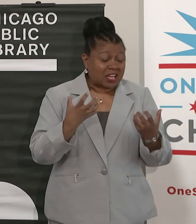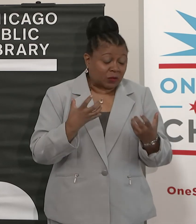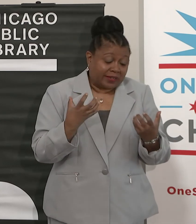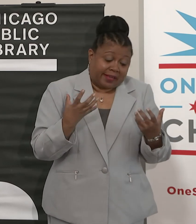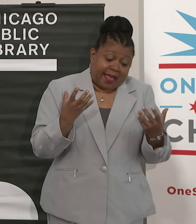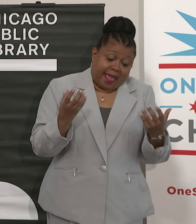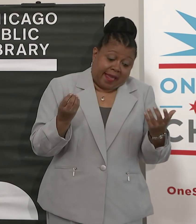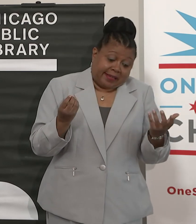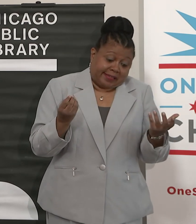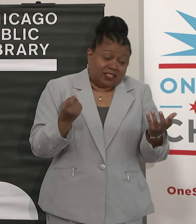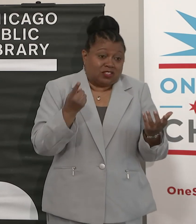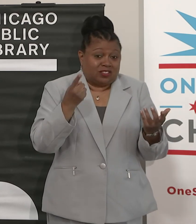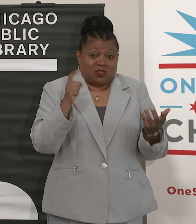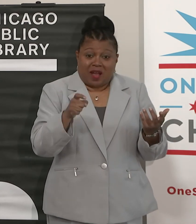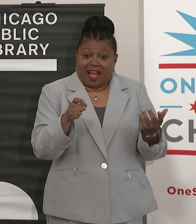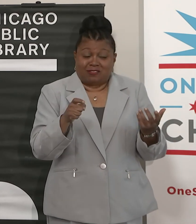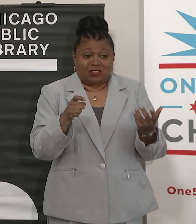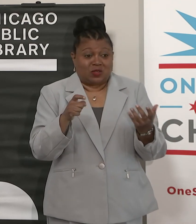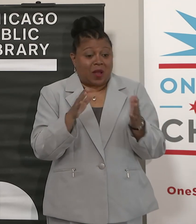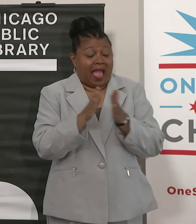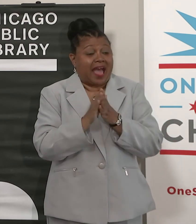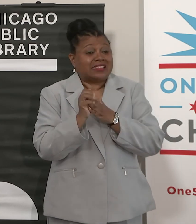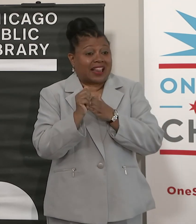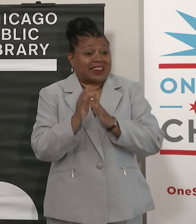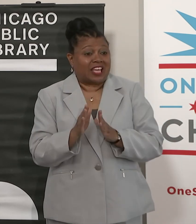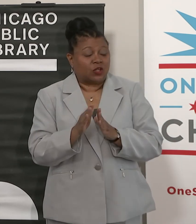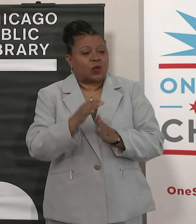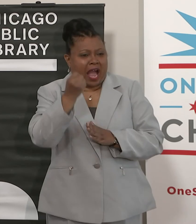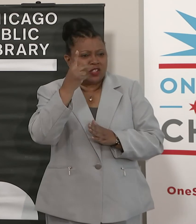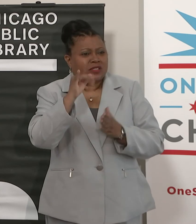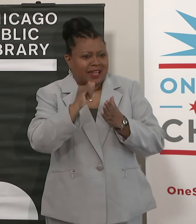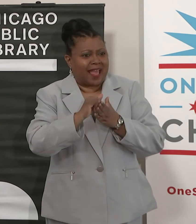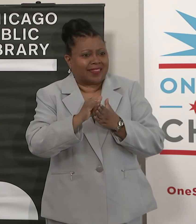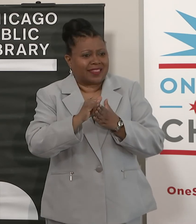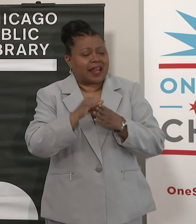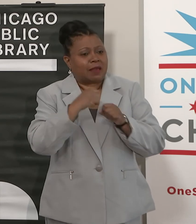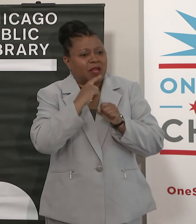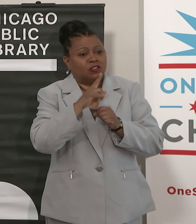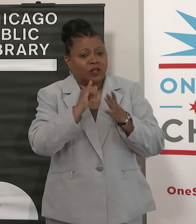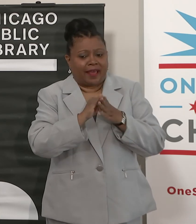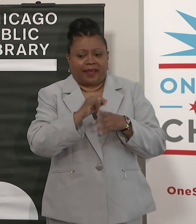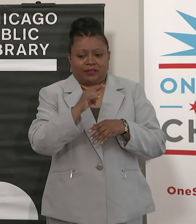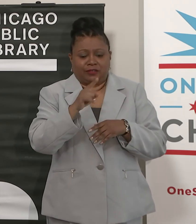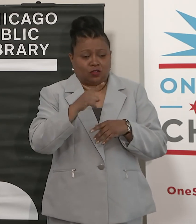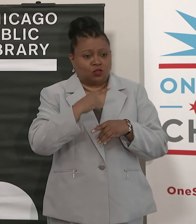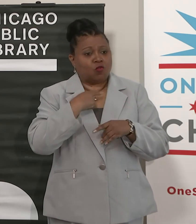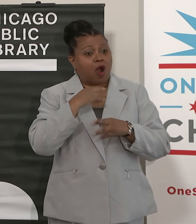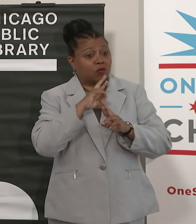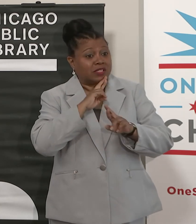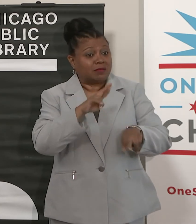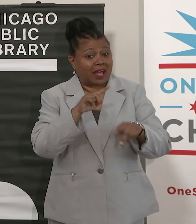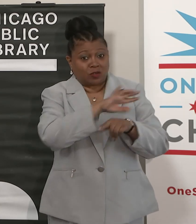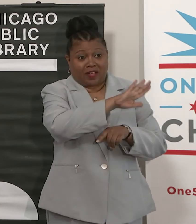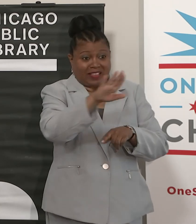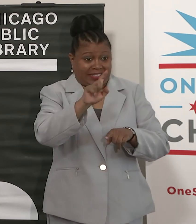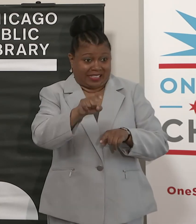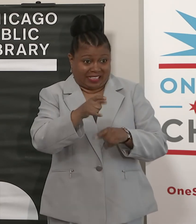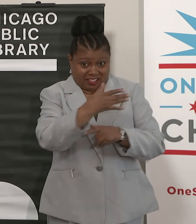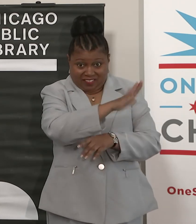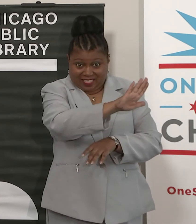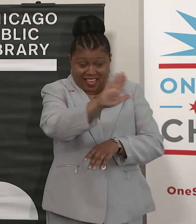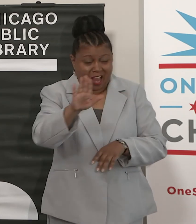And you have to, as a leader, understand that and make sure that you are responding to the needs that are